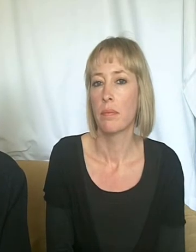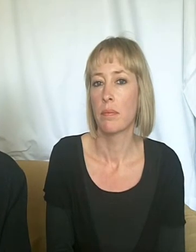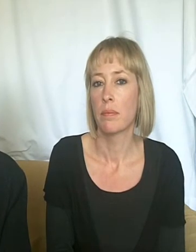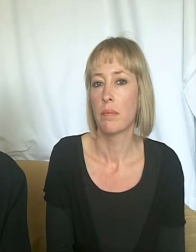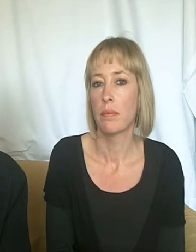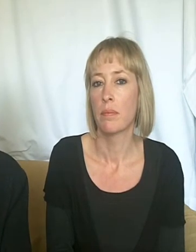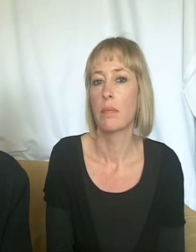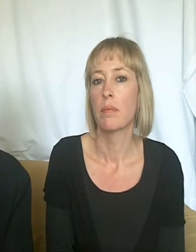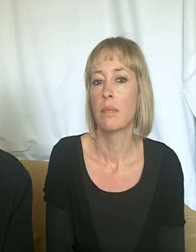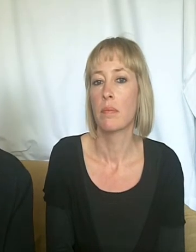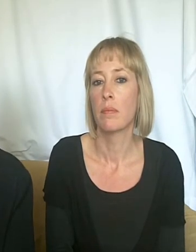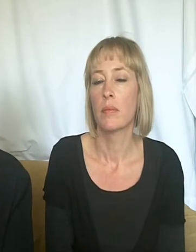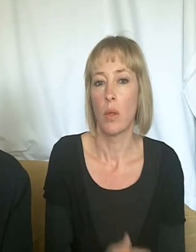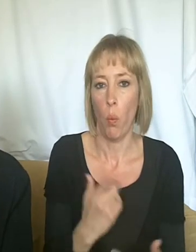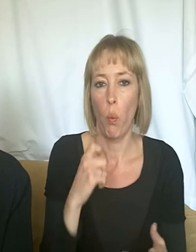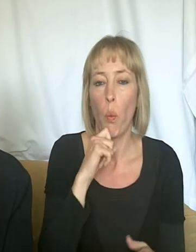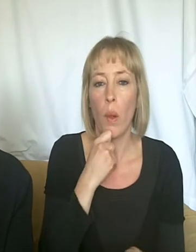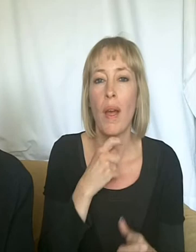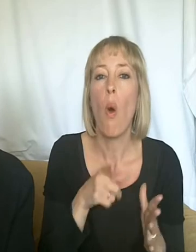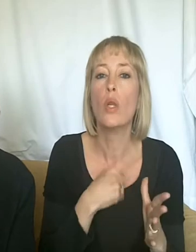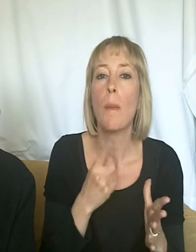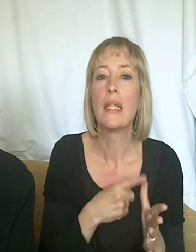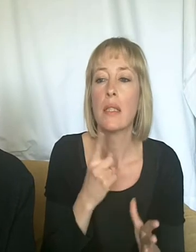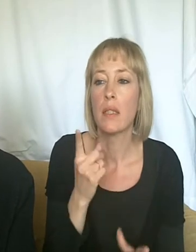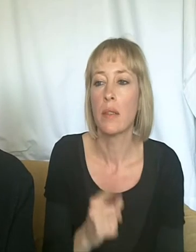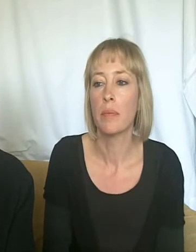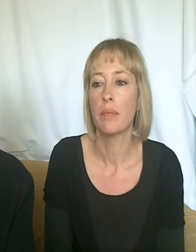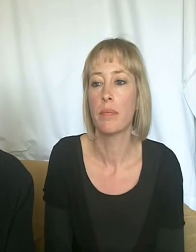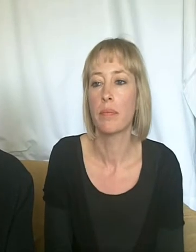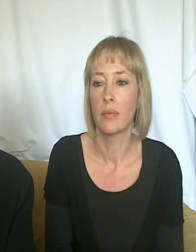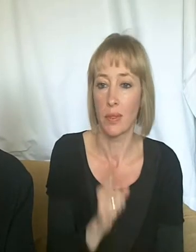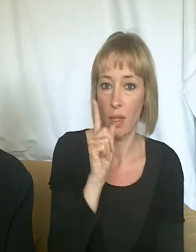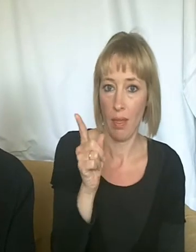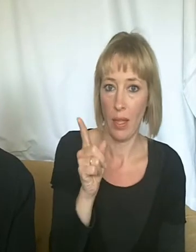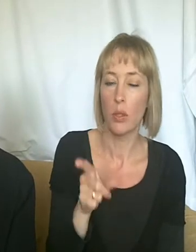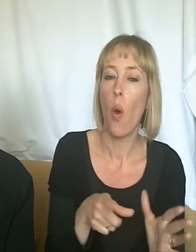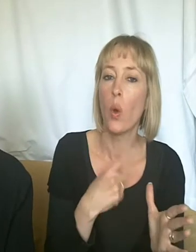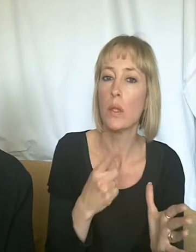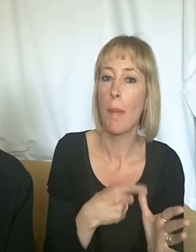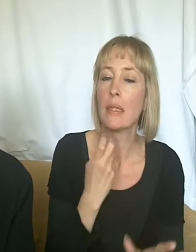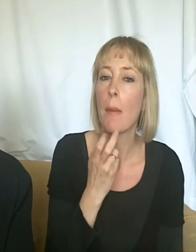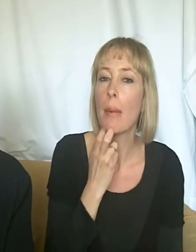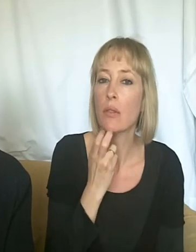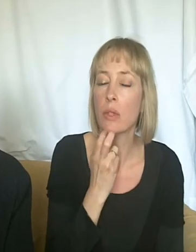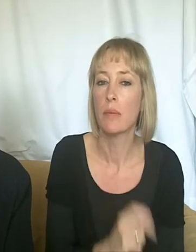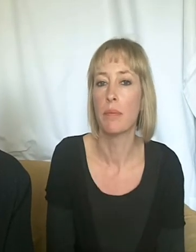and it goes on automatically. That is an automatic battery.